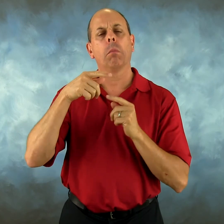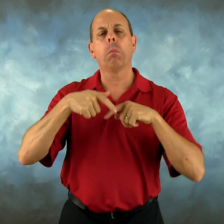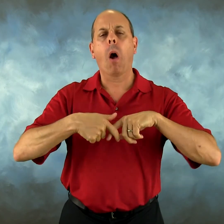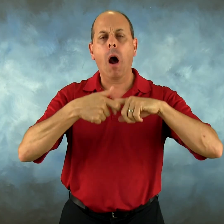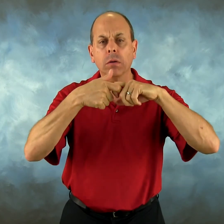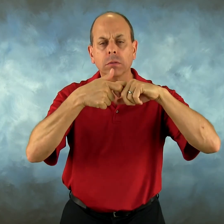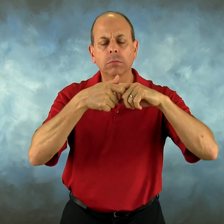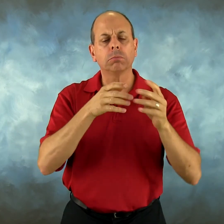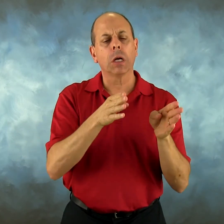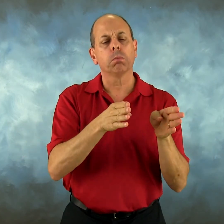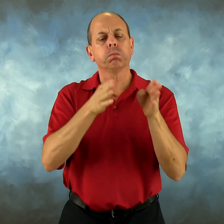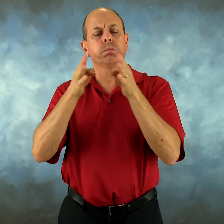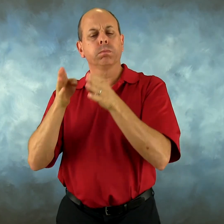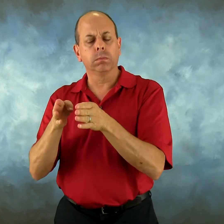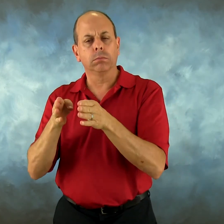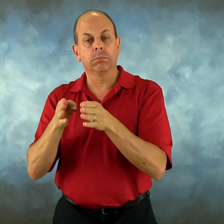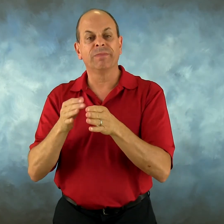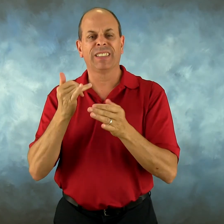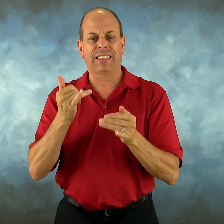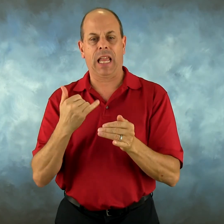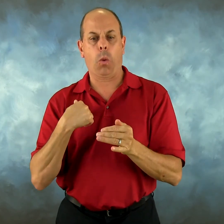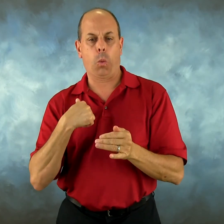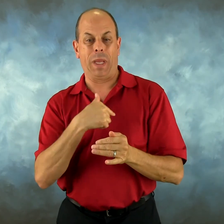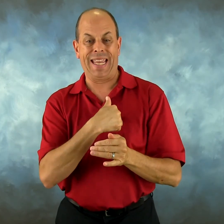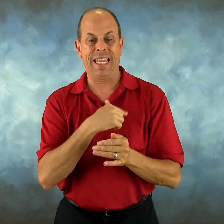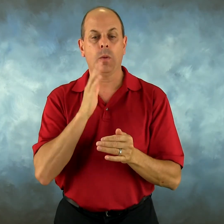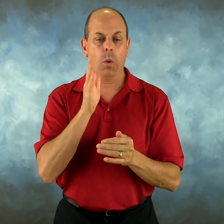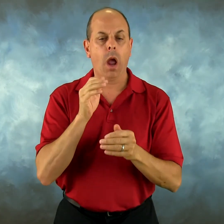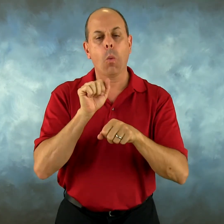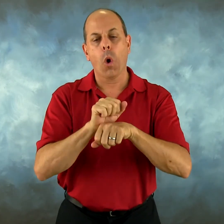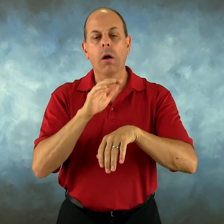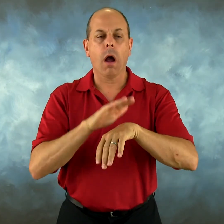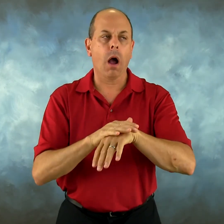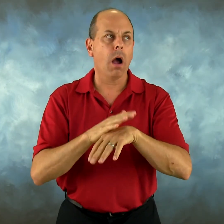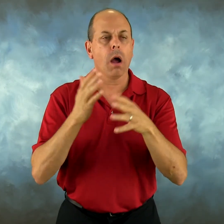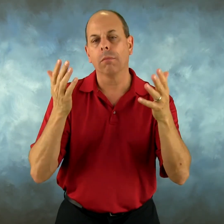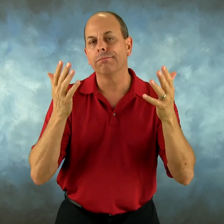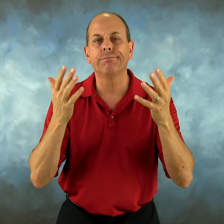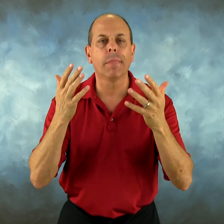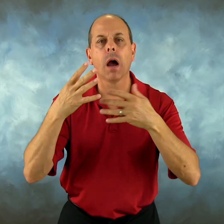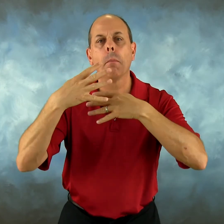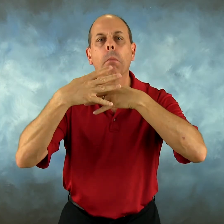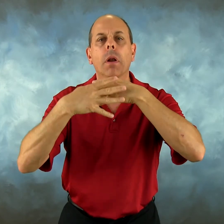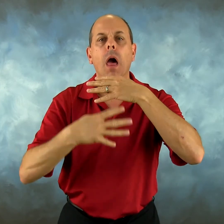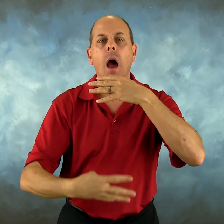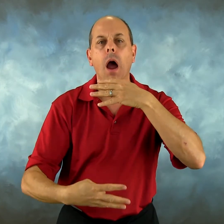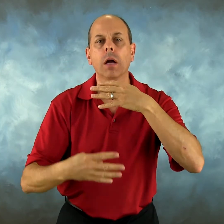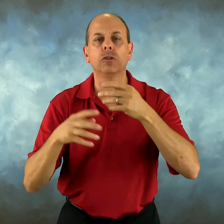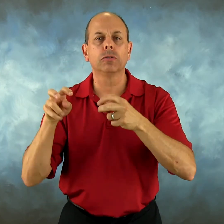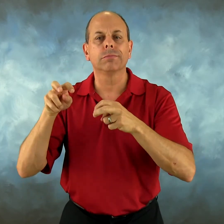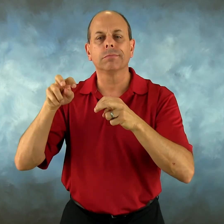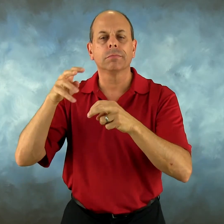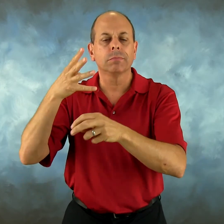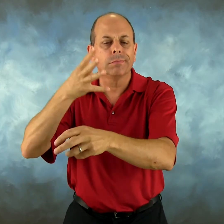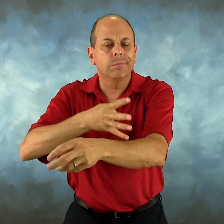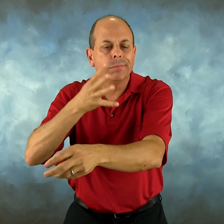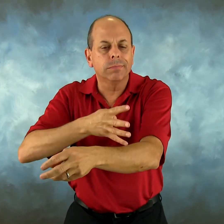Also, when you're switching topics, pause for a moment before moving on. Like, we are working on